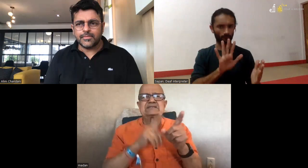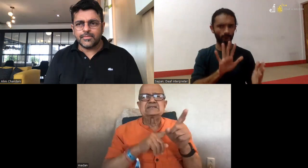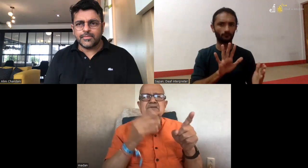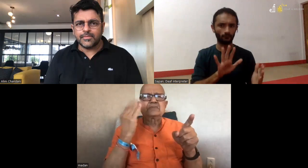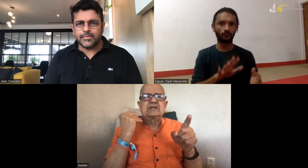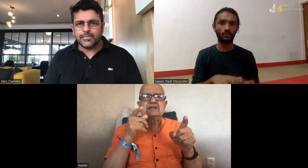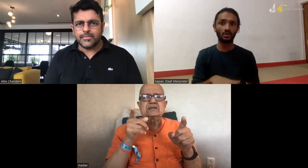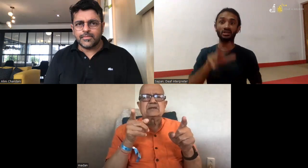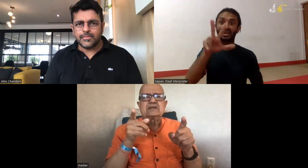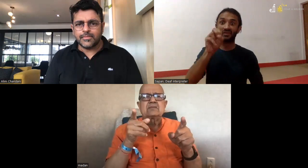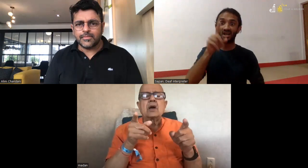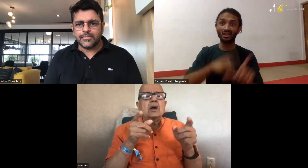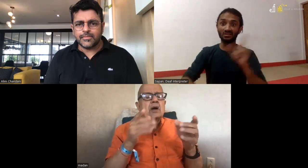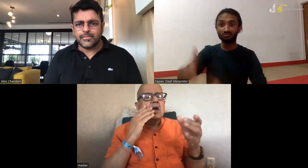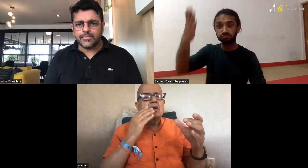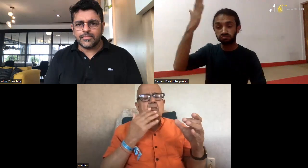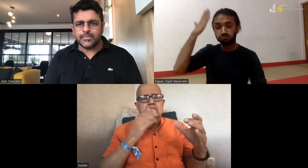possibly.